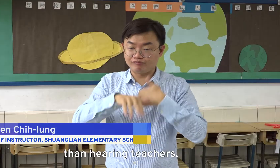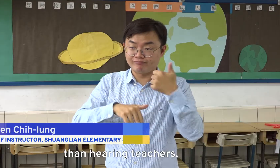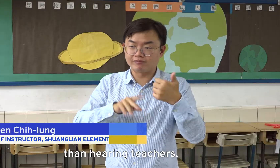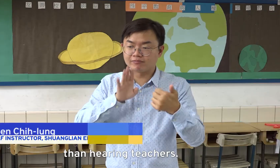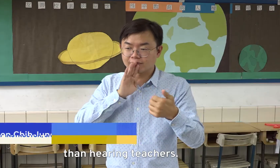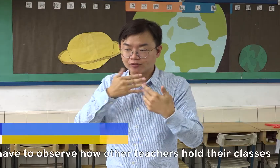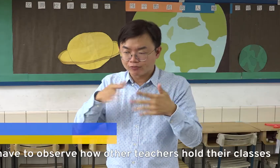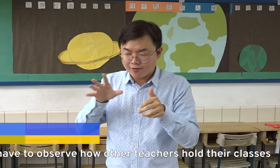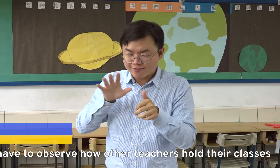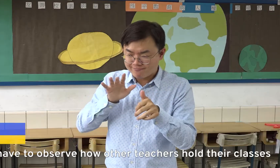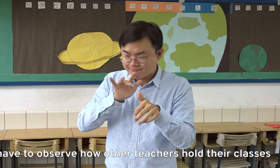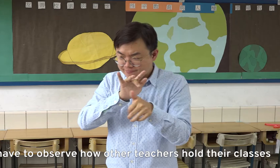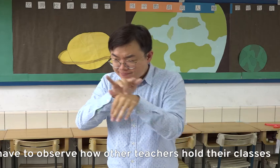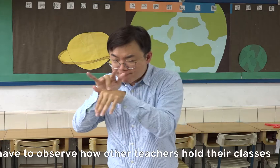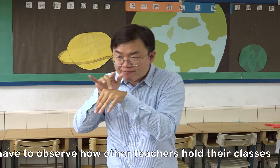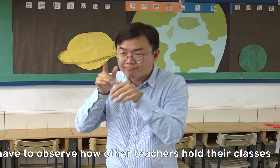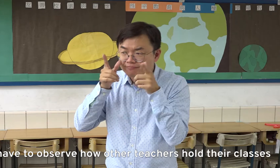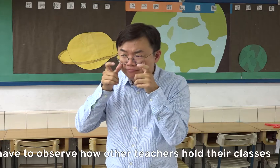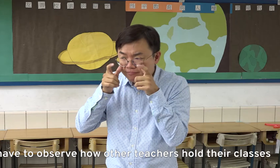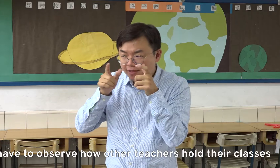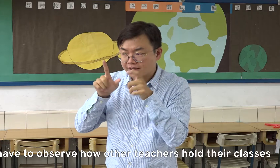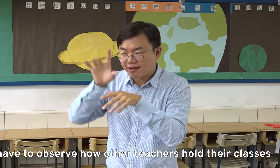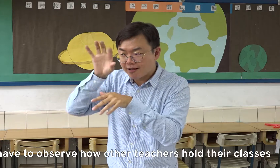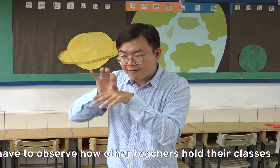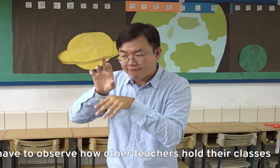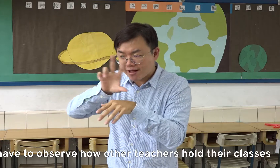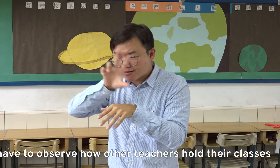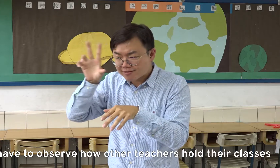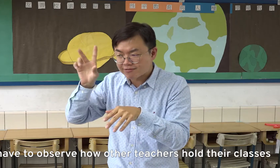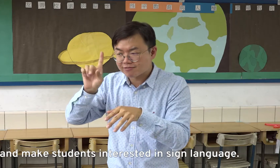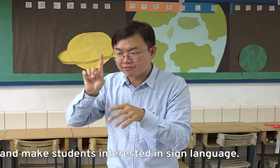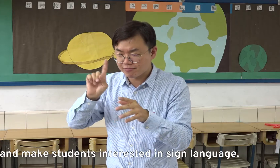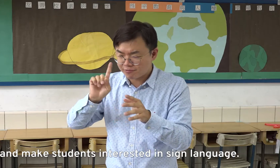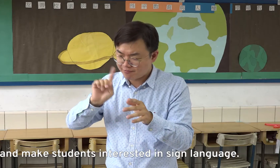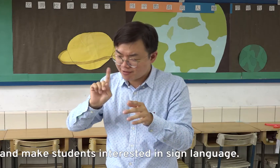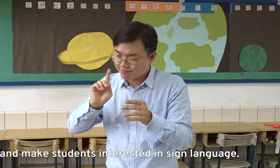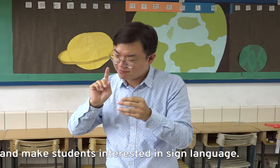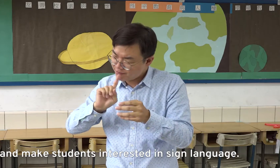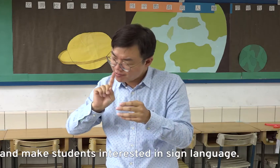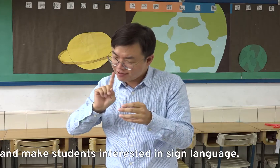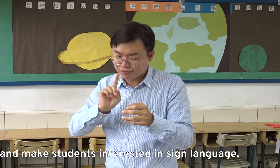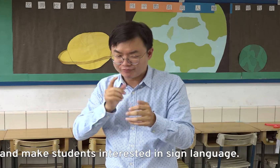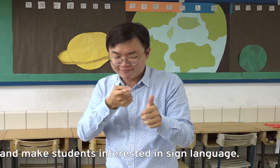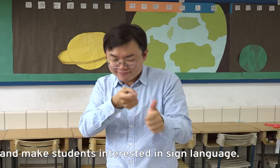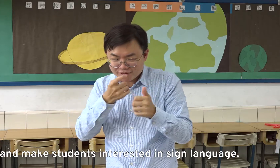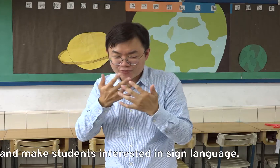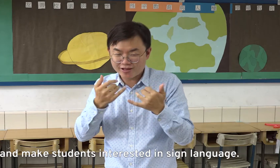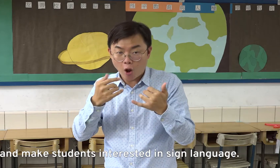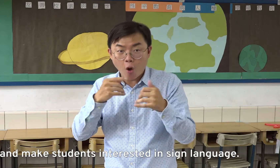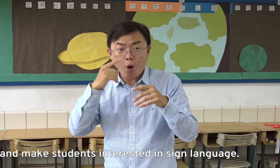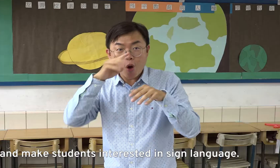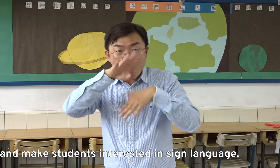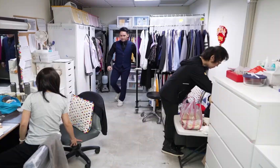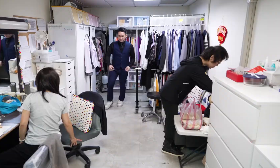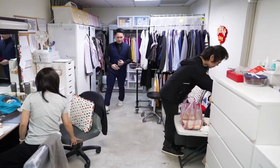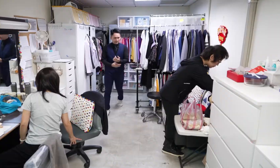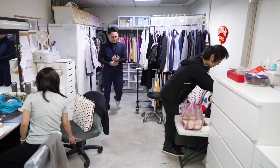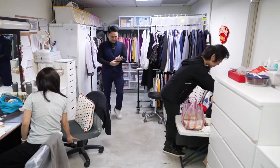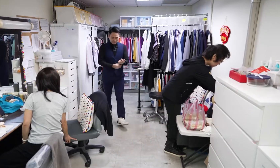teachers. They have to observe how other teachers hold their classes and make students interested in sign language. It isn't